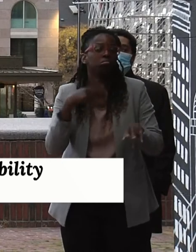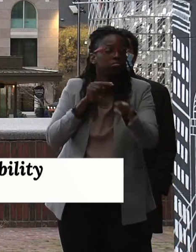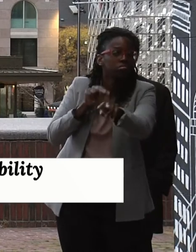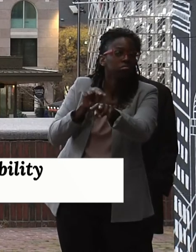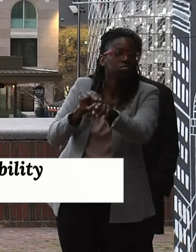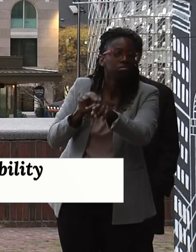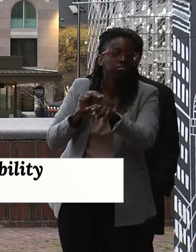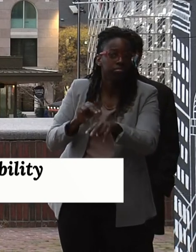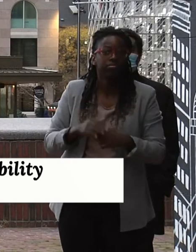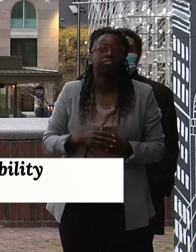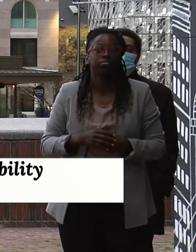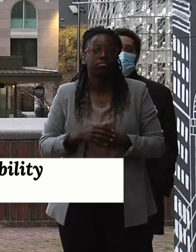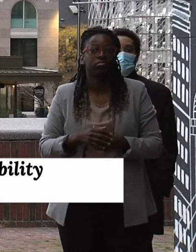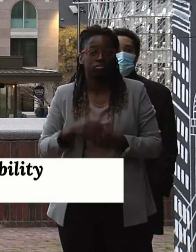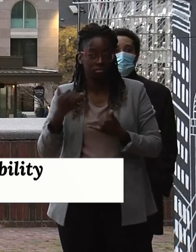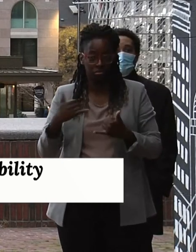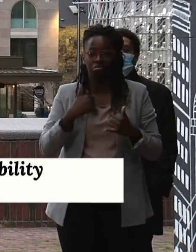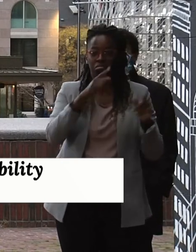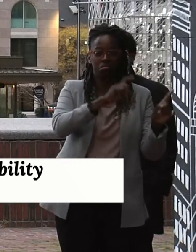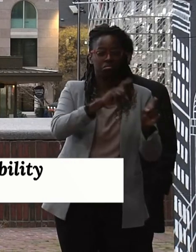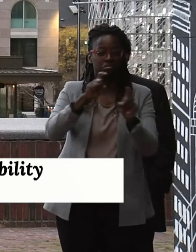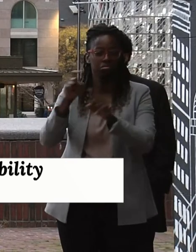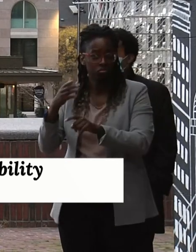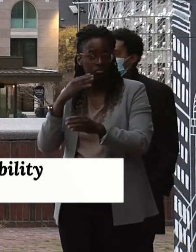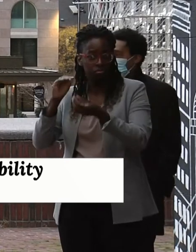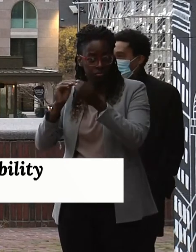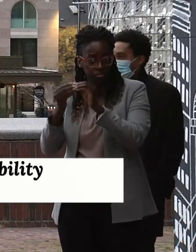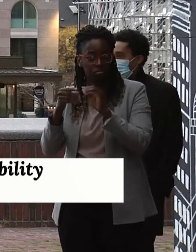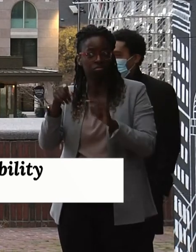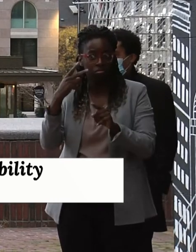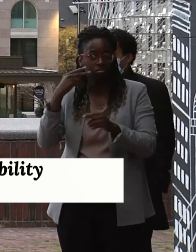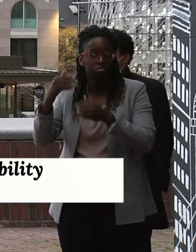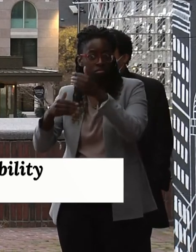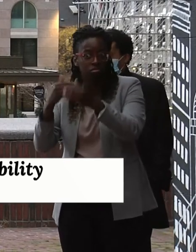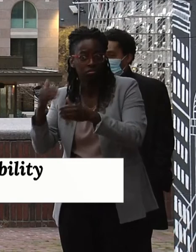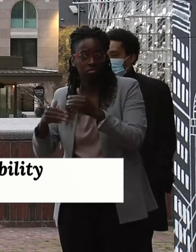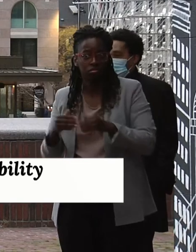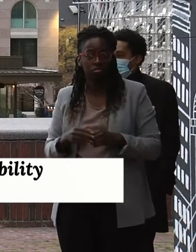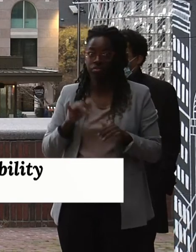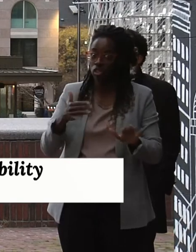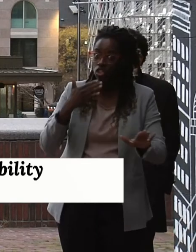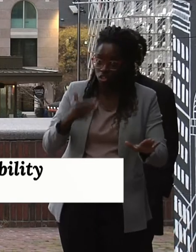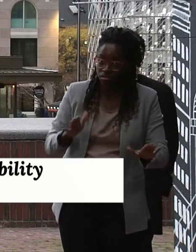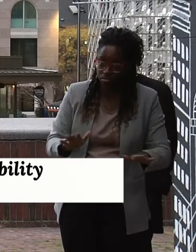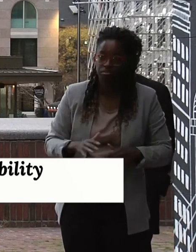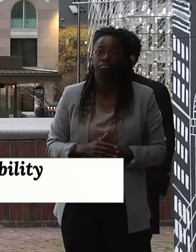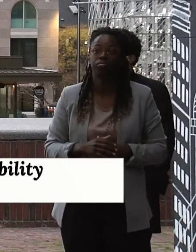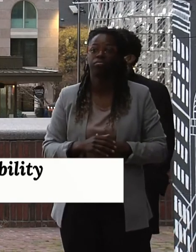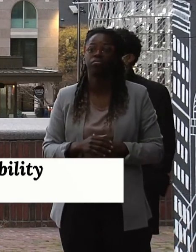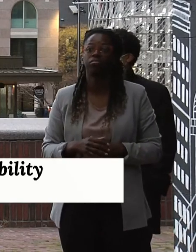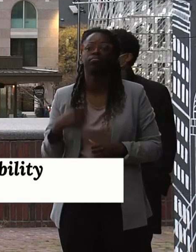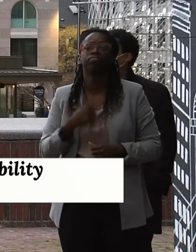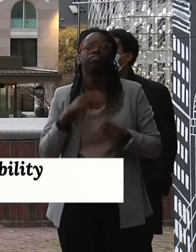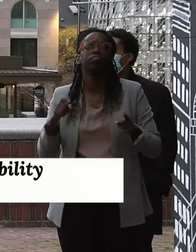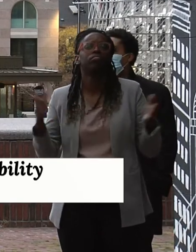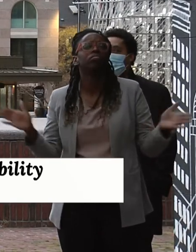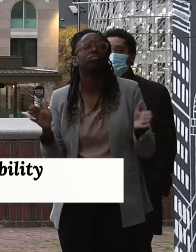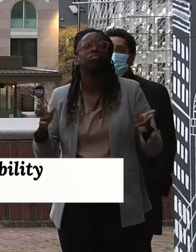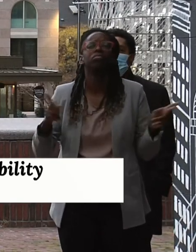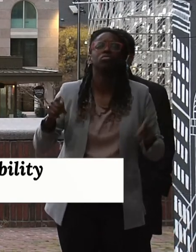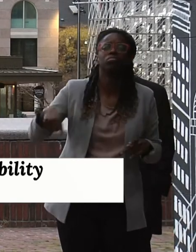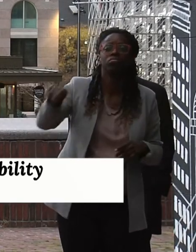good thing. I just hope that, you know, people, we have to let our neighbors and friends know too. Wearing masks are important. Washing hands are